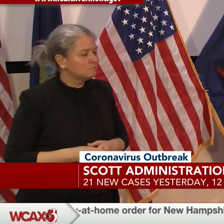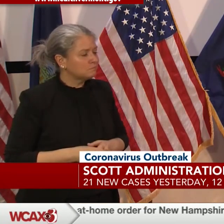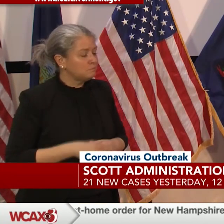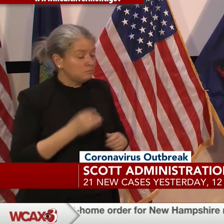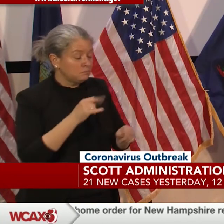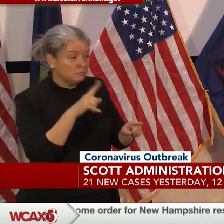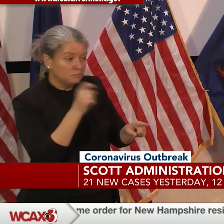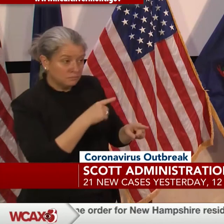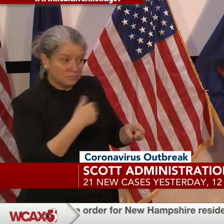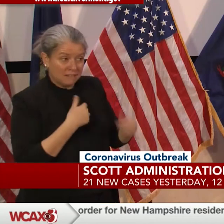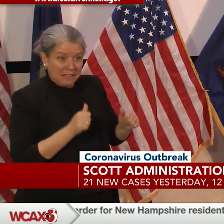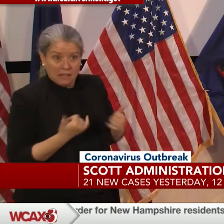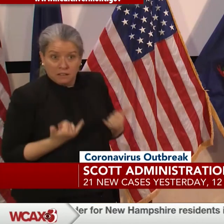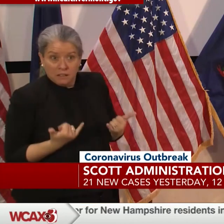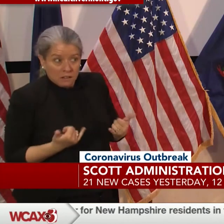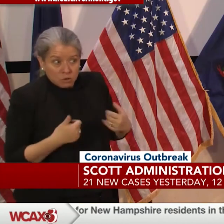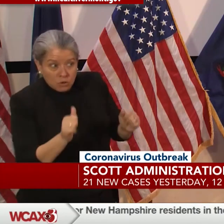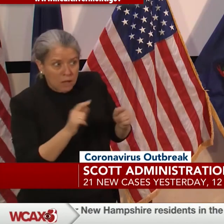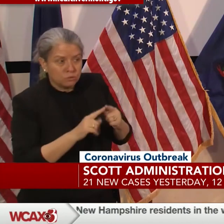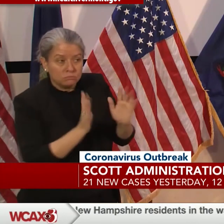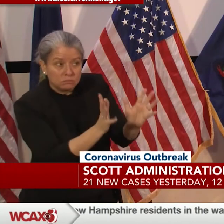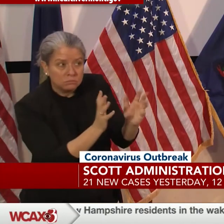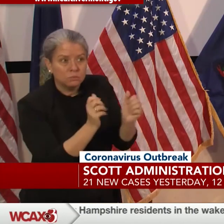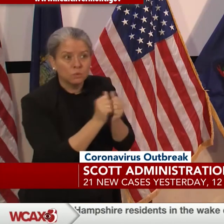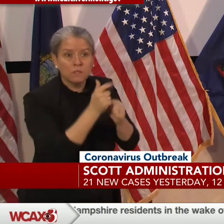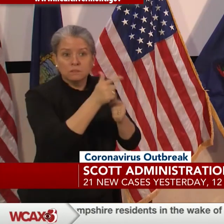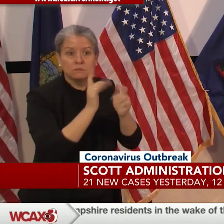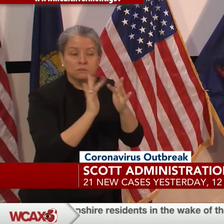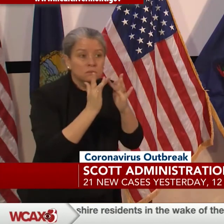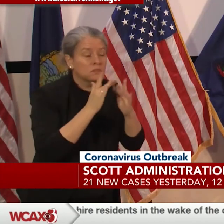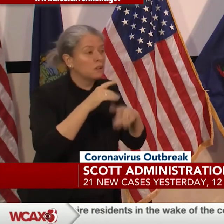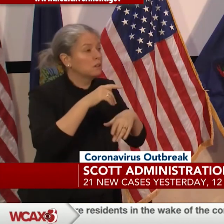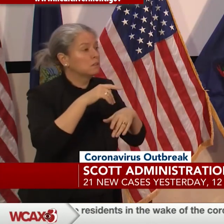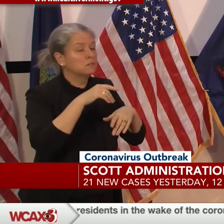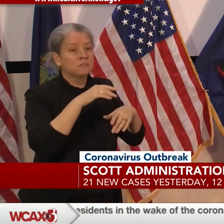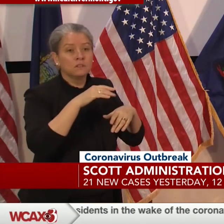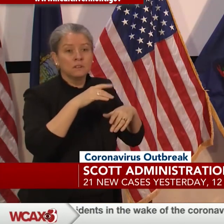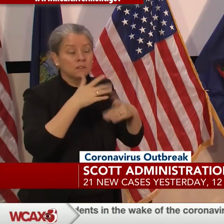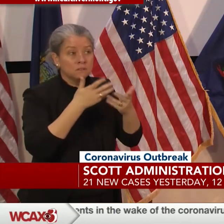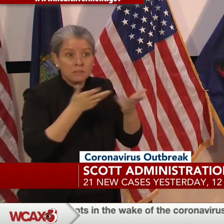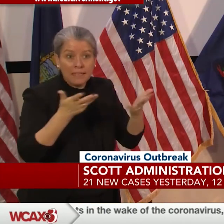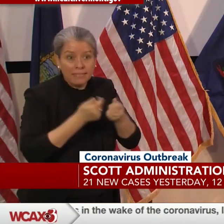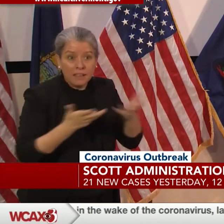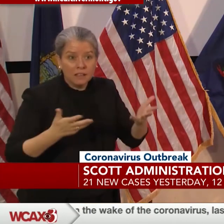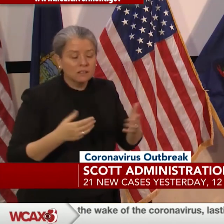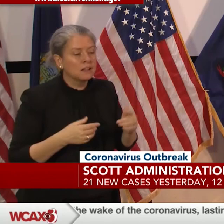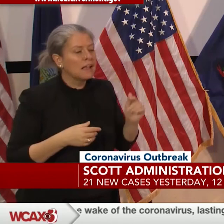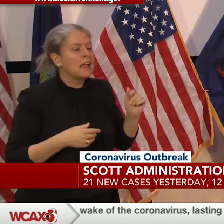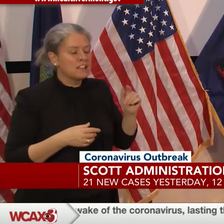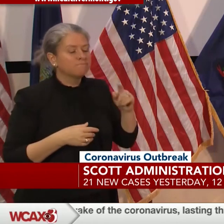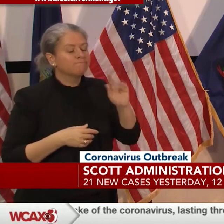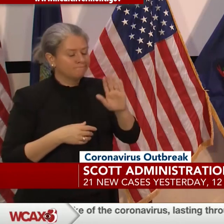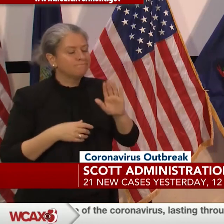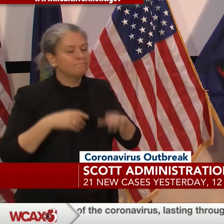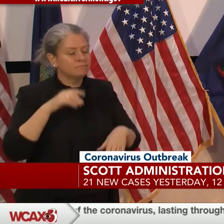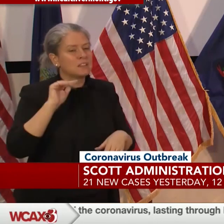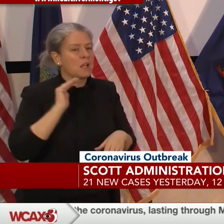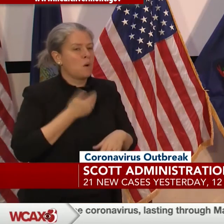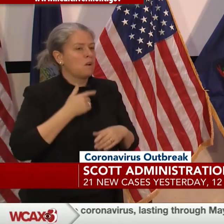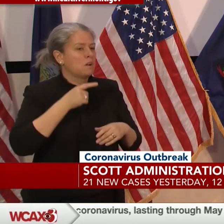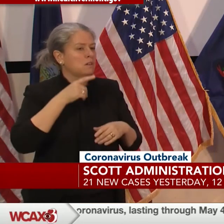Any immediate effort, though, to talk to the providers? I would say our public service